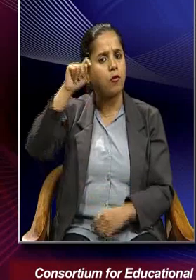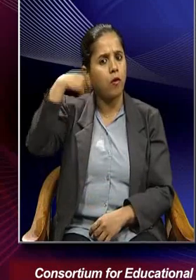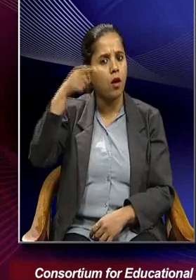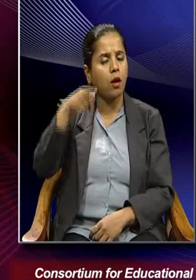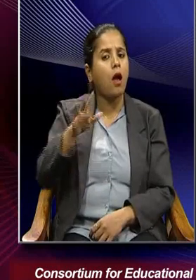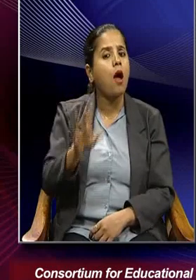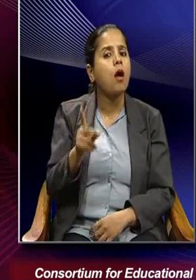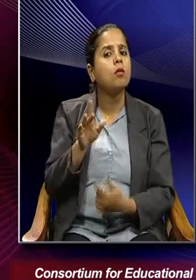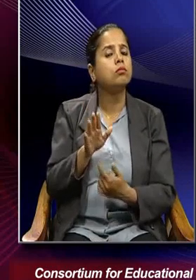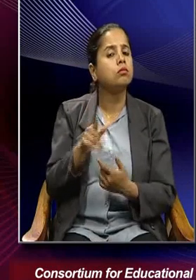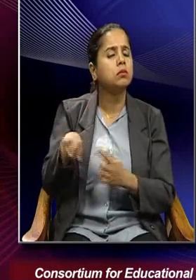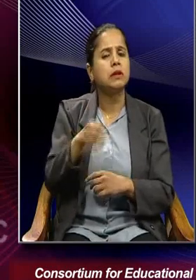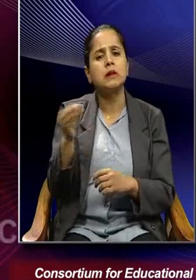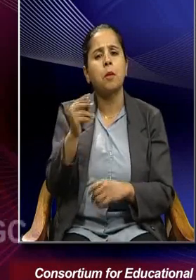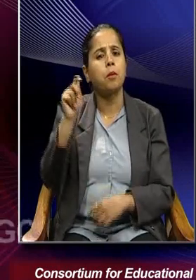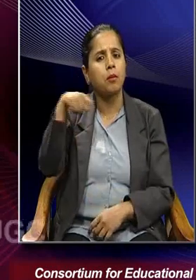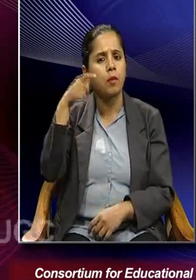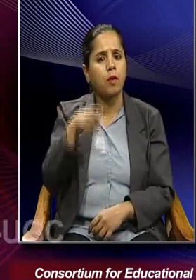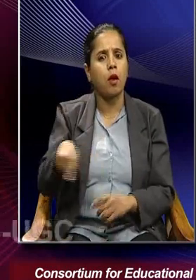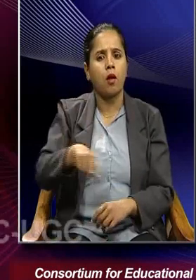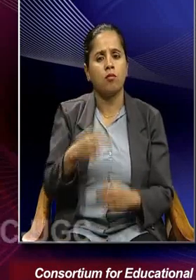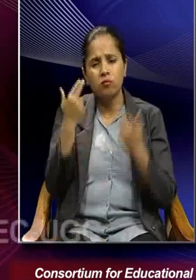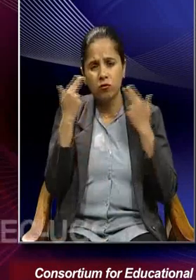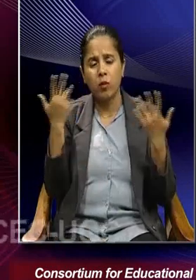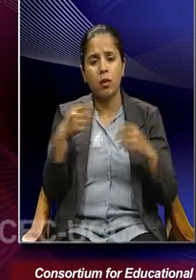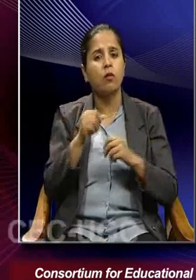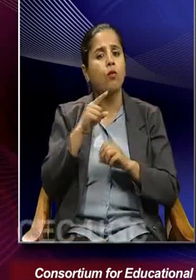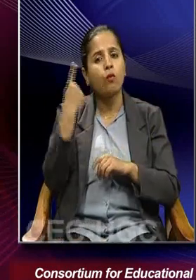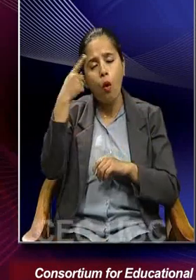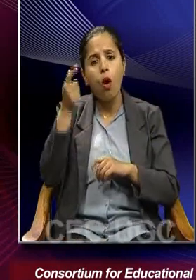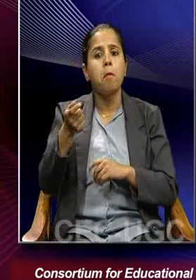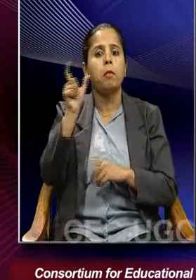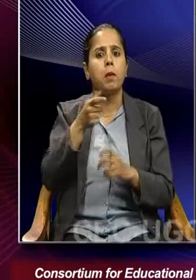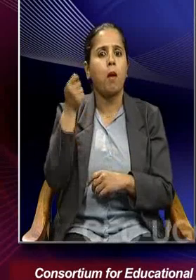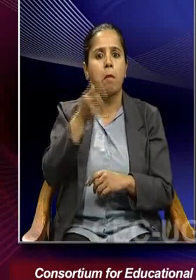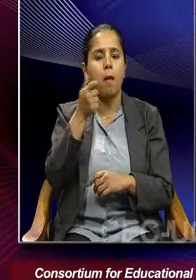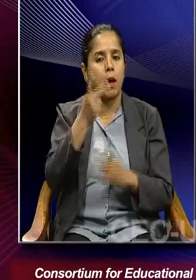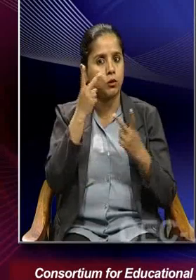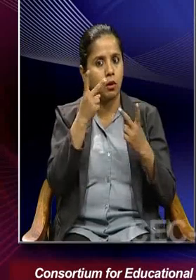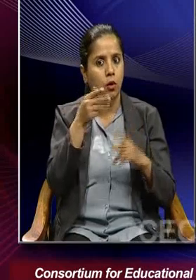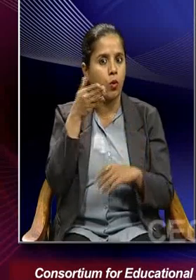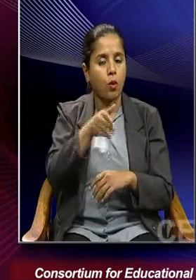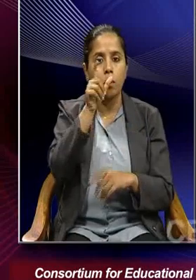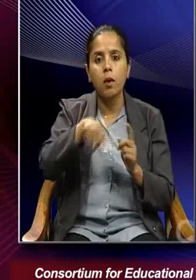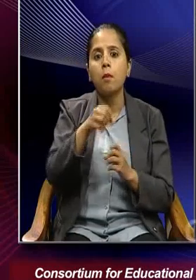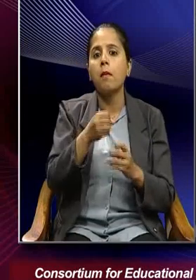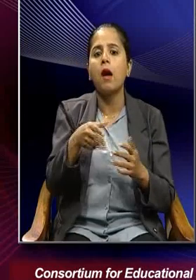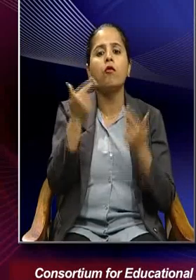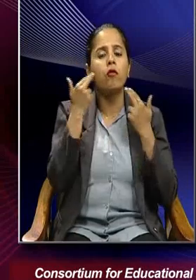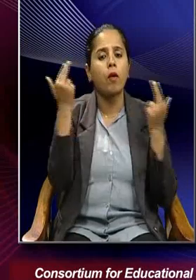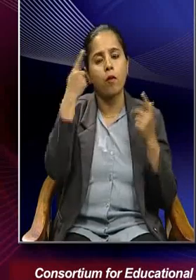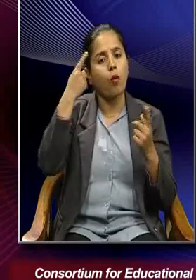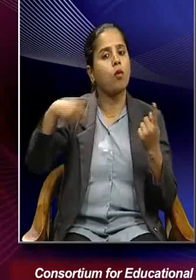some sort of a blockbuster from the commercial point of view, and how it became popular